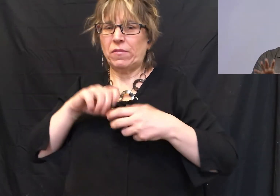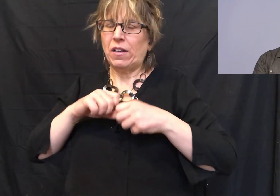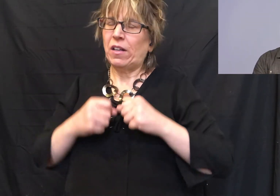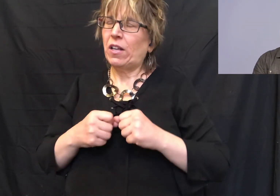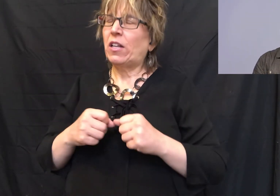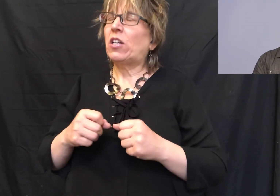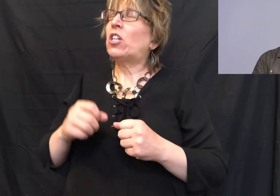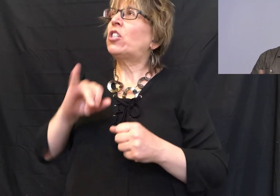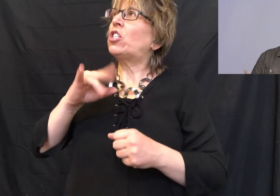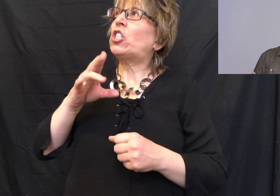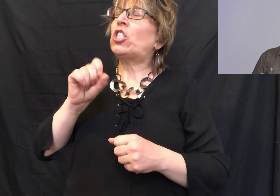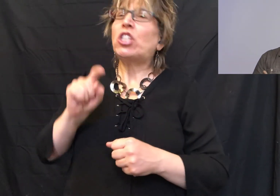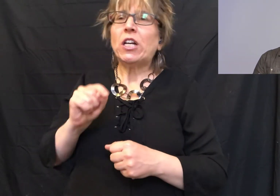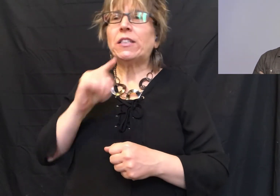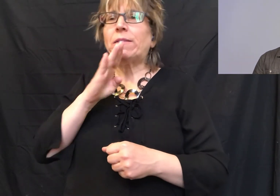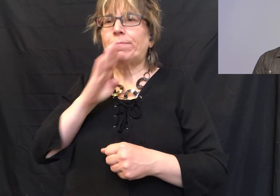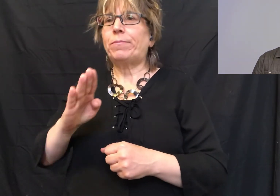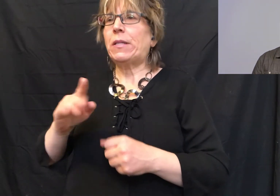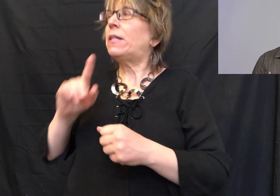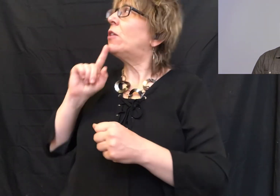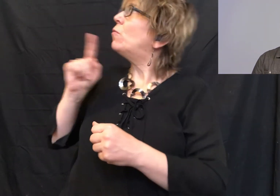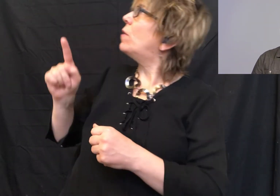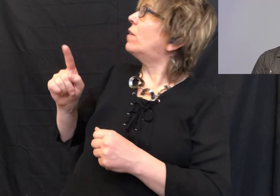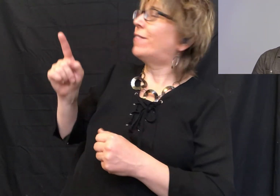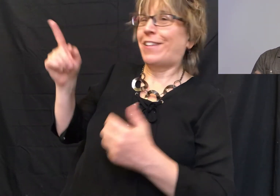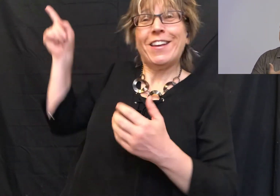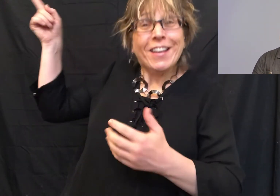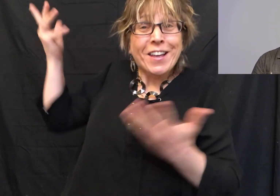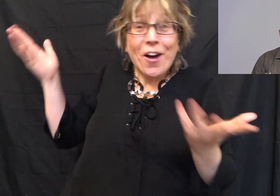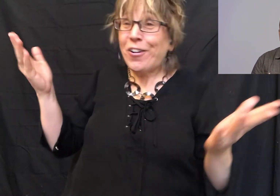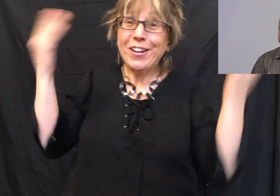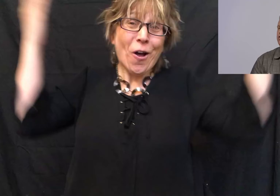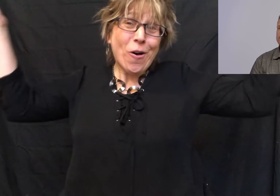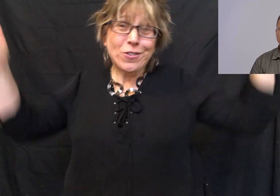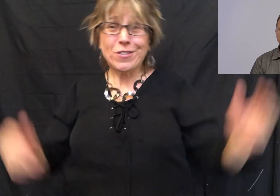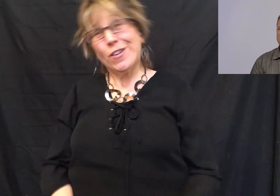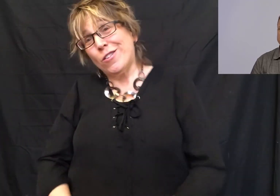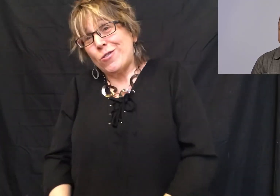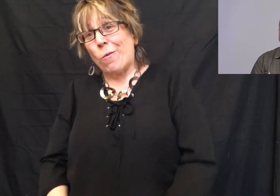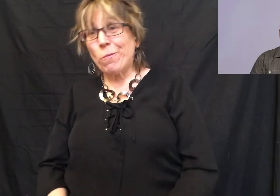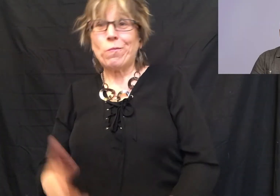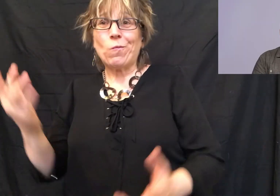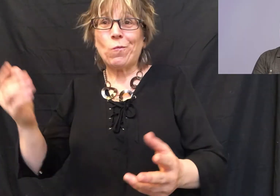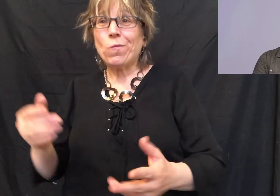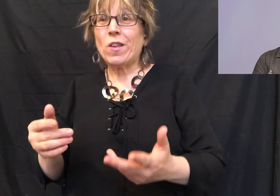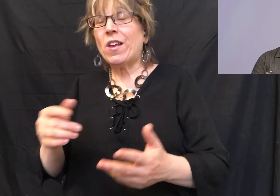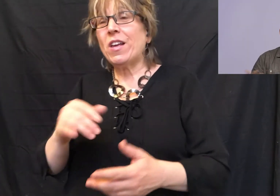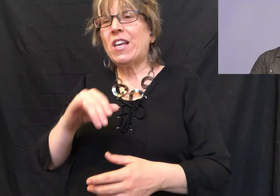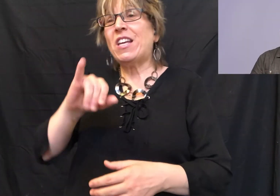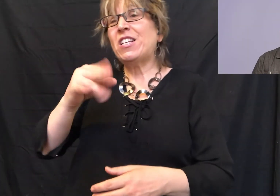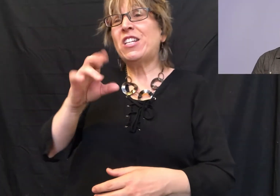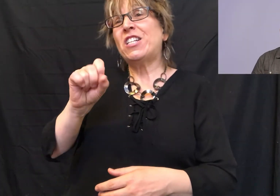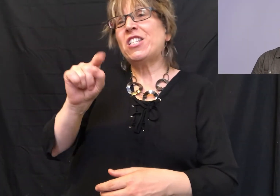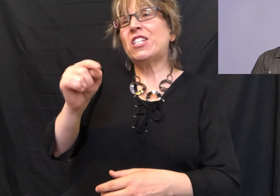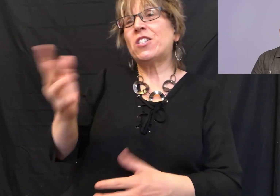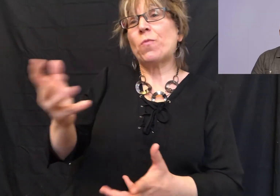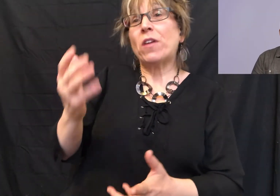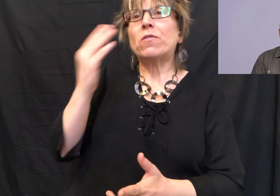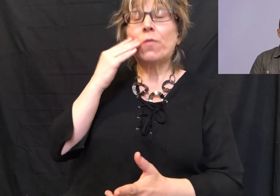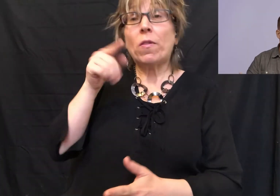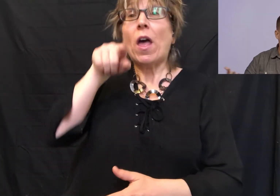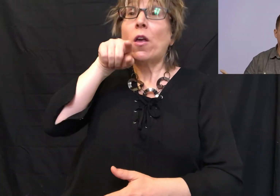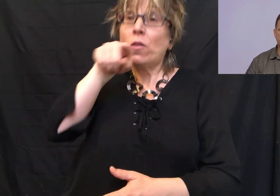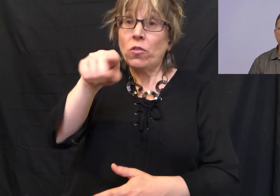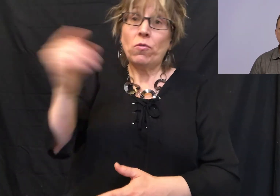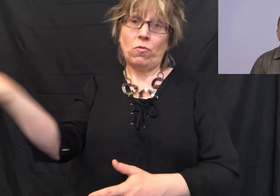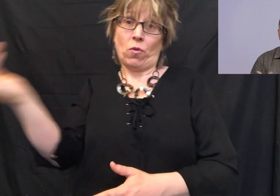be real with him. And here's the thing. He already knows. He already knows that stuff that's rolling around inside of you. He just wants to know that you know. And he just wants you